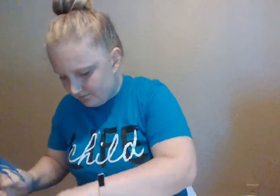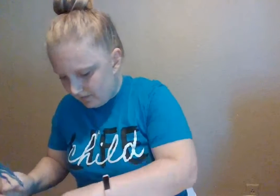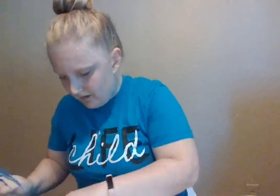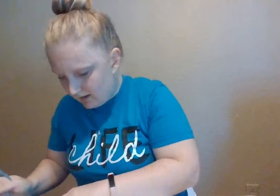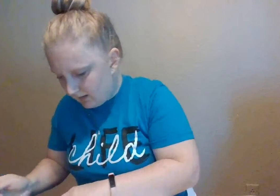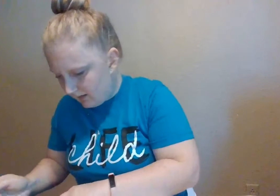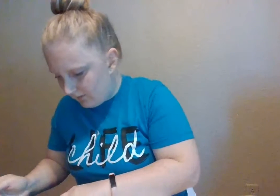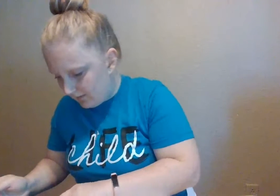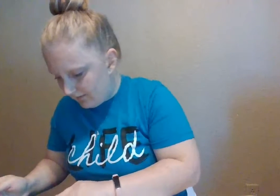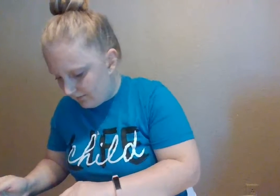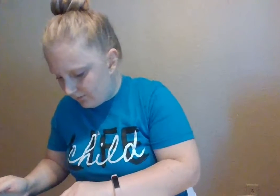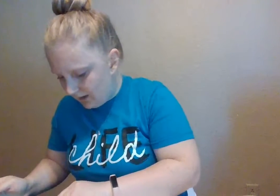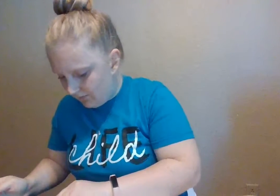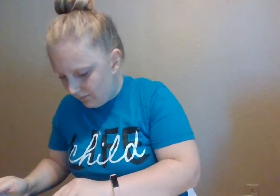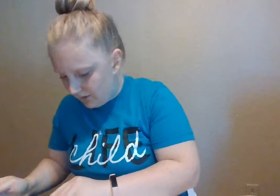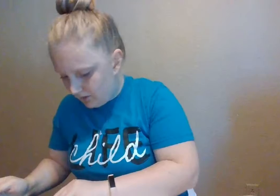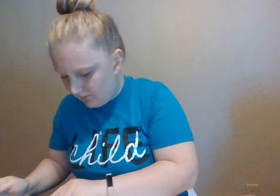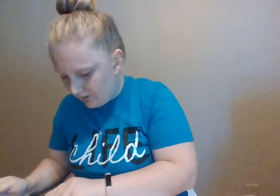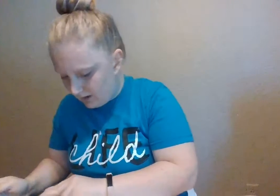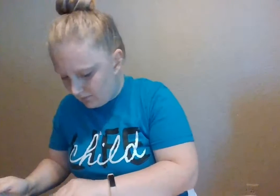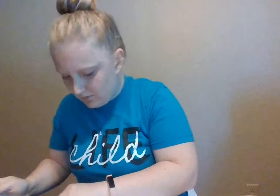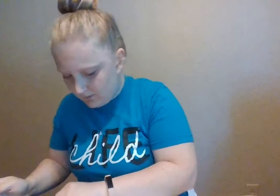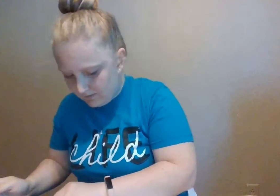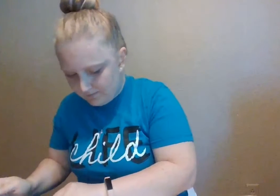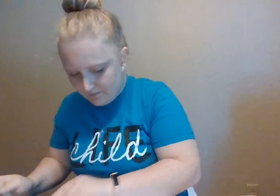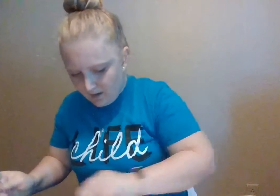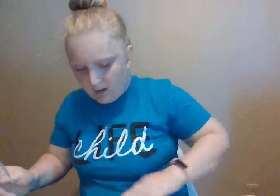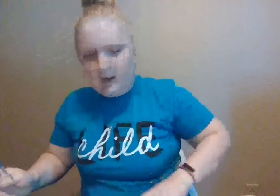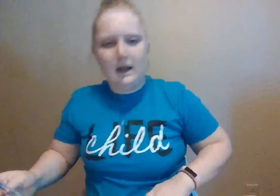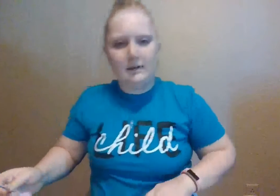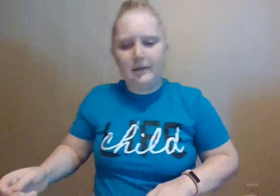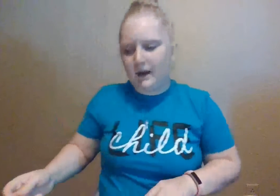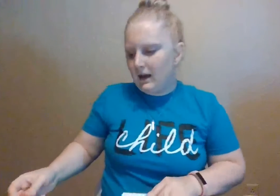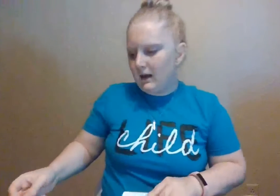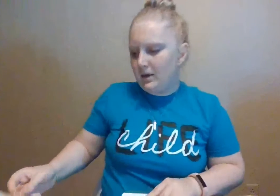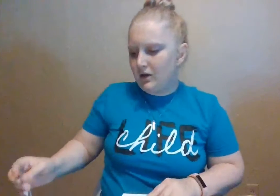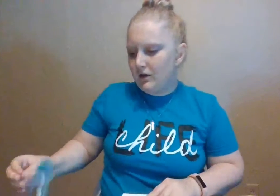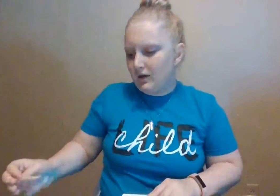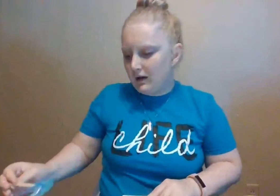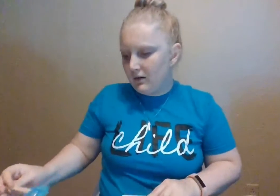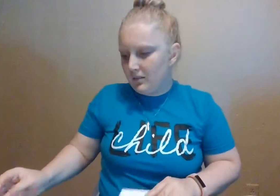Maybe I didn't have a picture for octopus. Yeah, I don't think I had a picture for octopus.